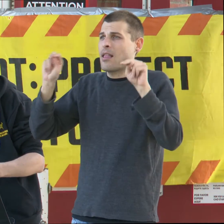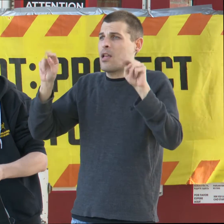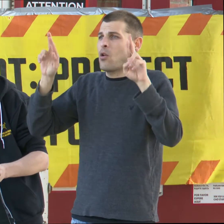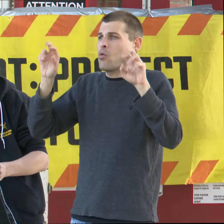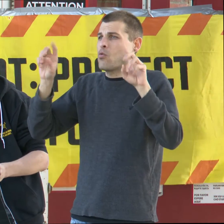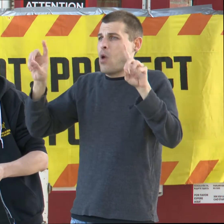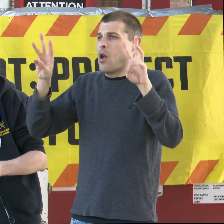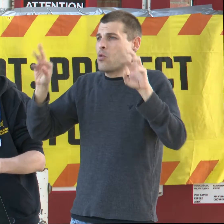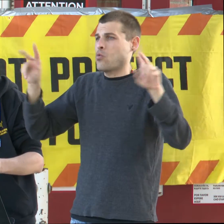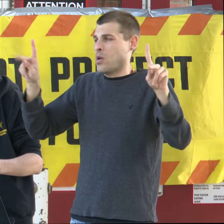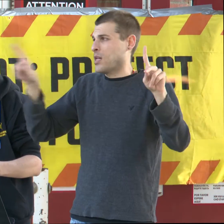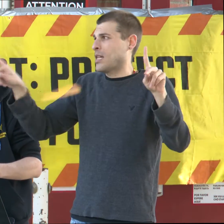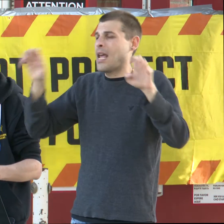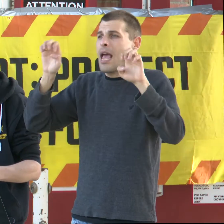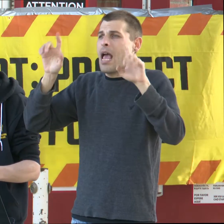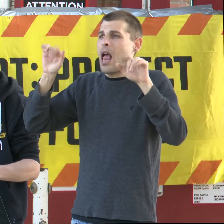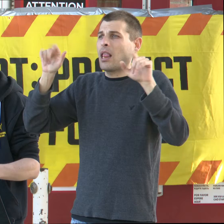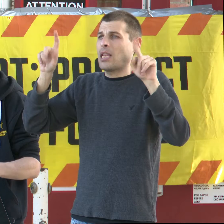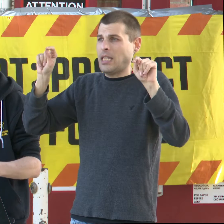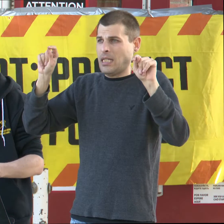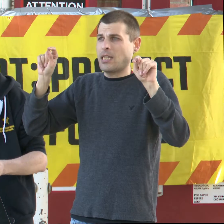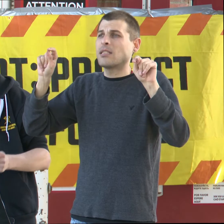of the Eliot Neighborhood Association.